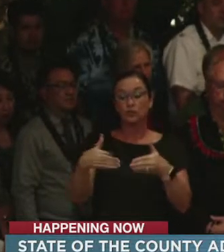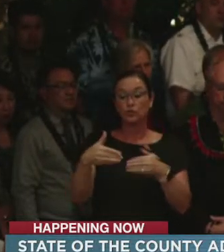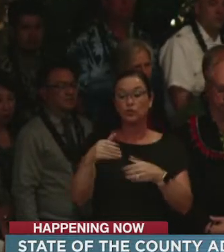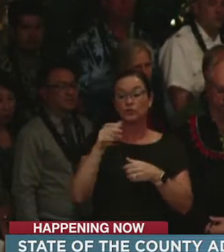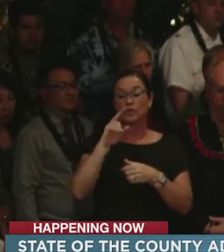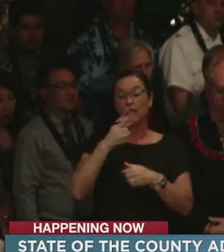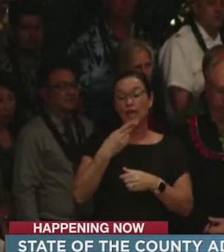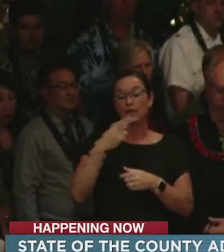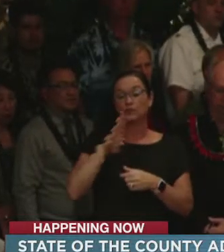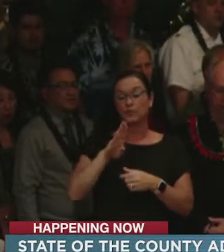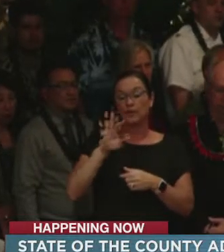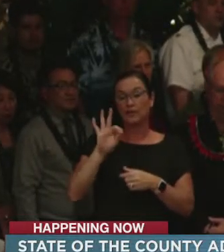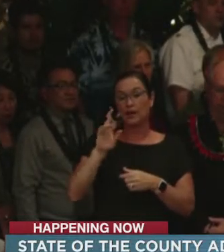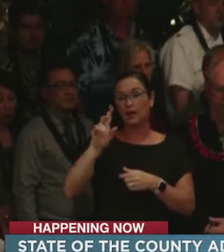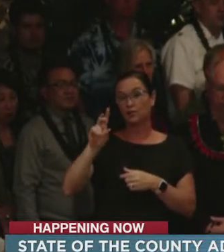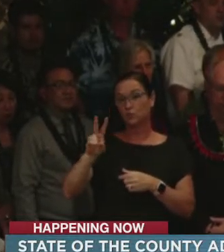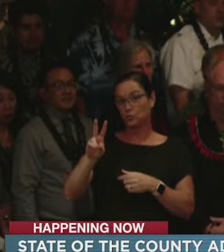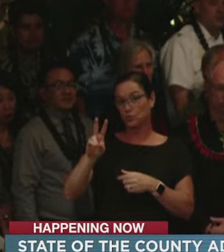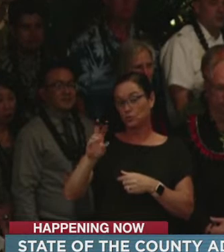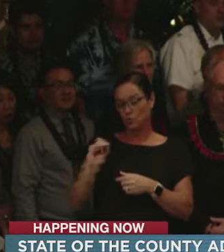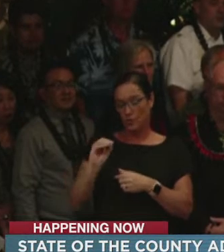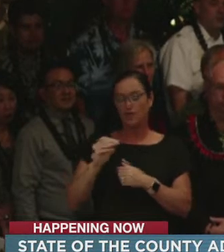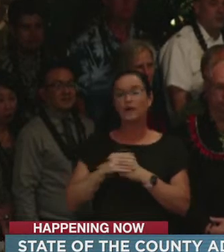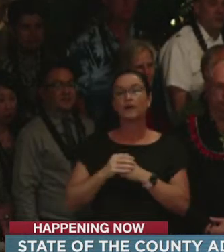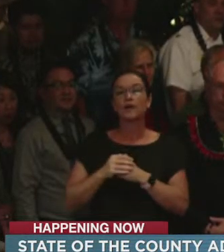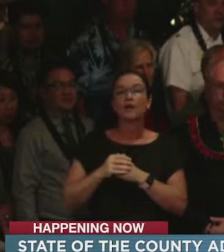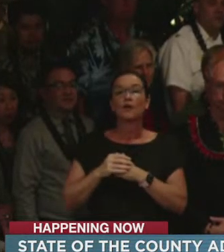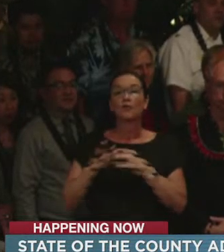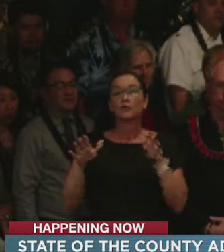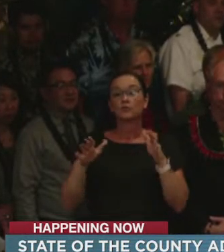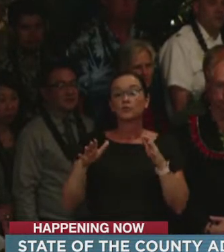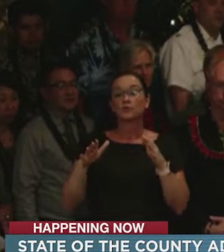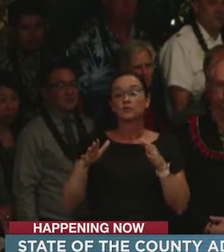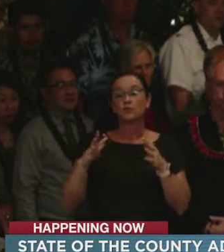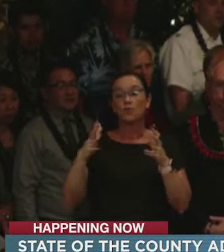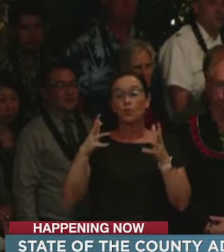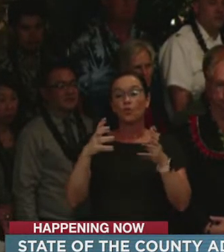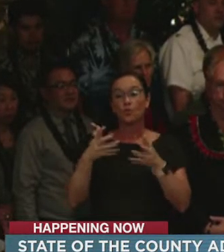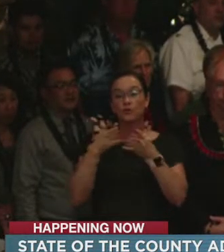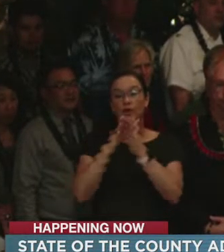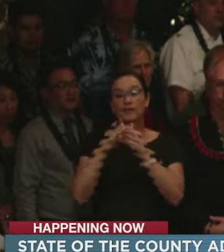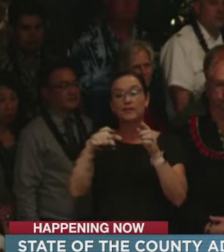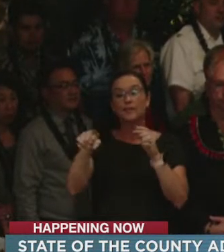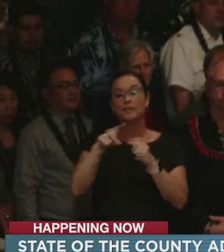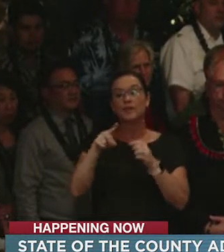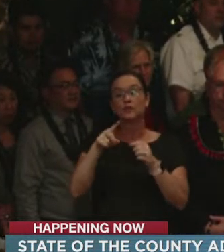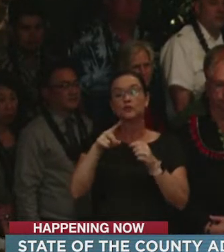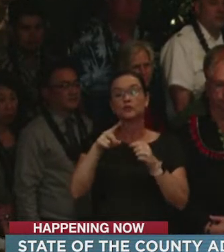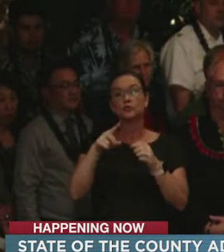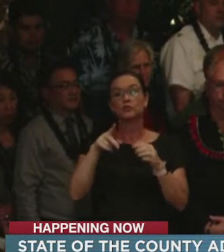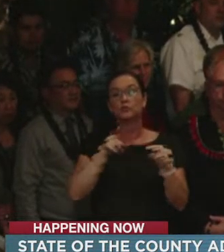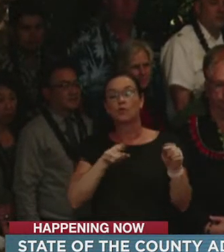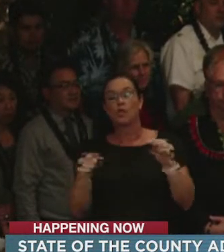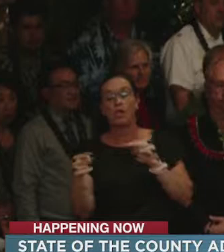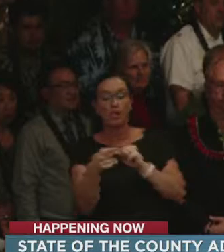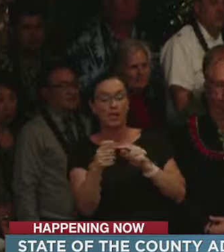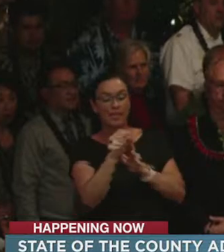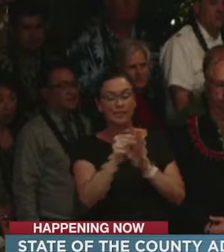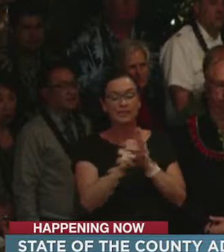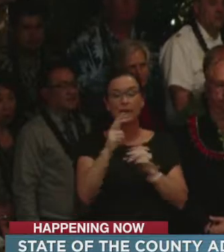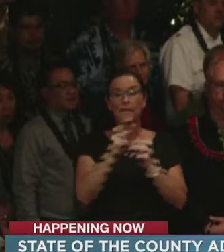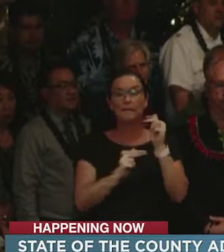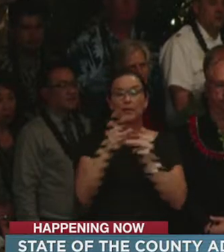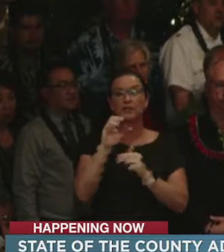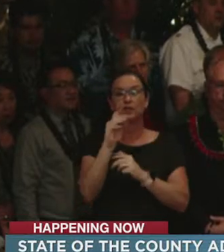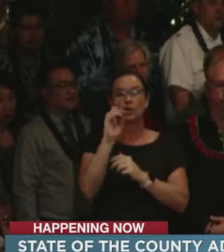will allow the counties, and more importantly the county councils, to bypass specific elements of the state building code as